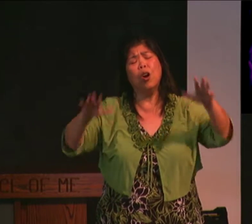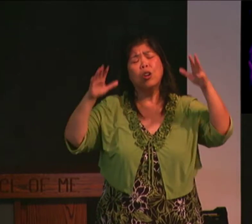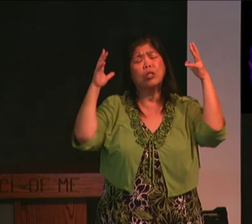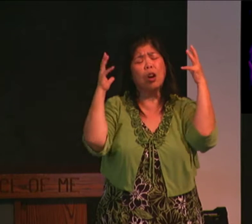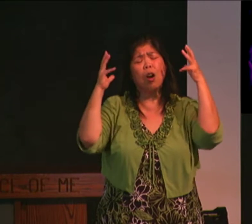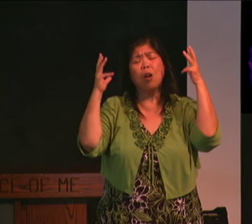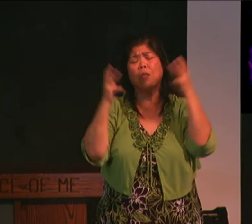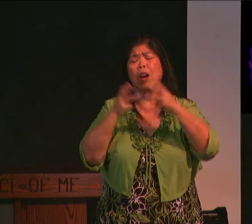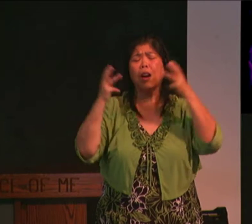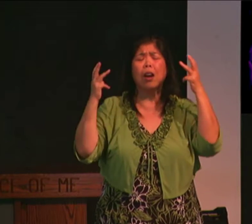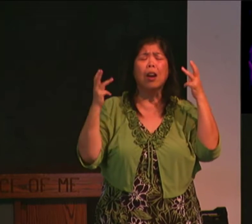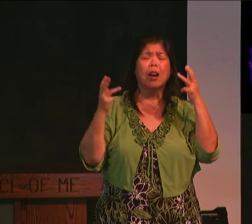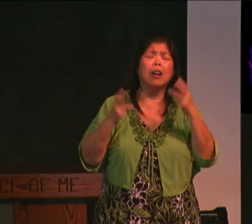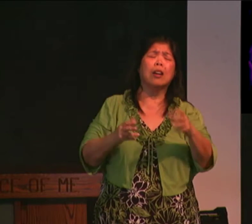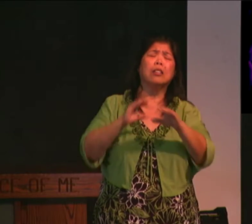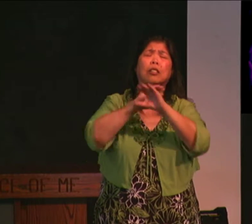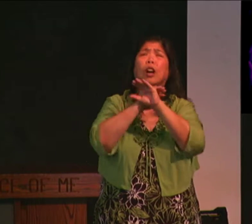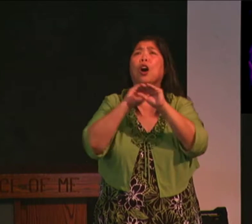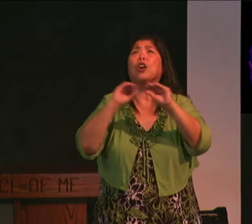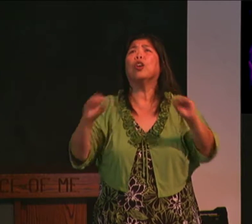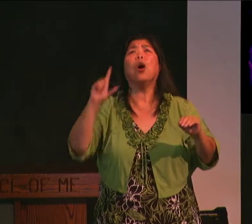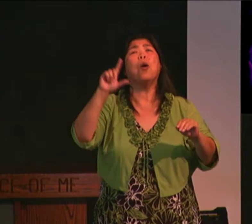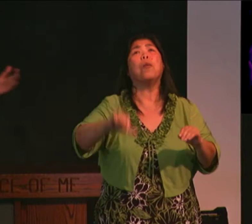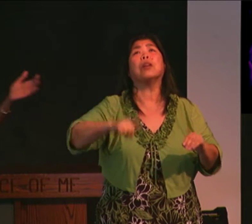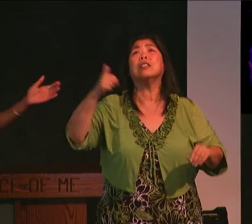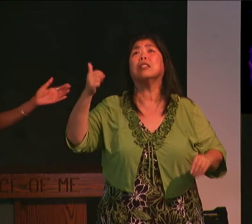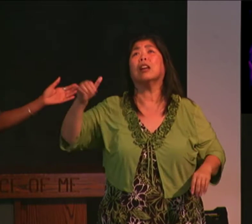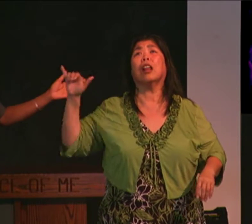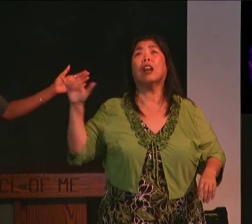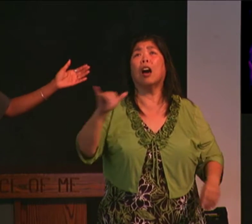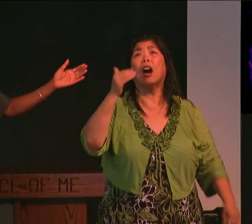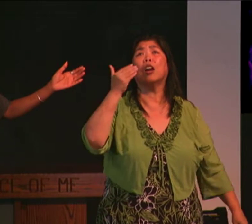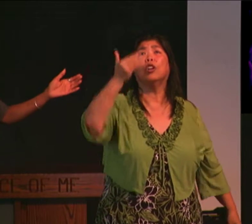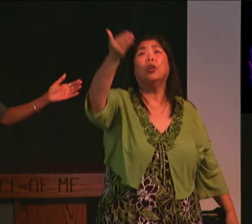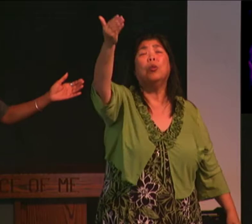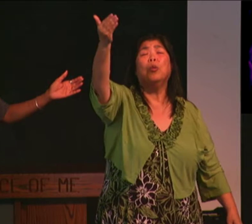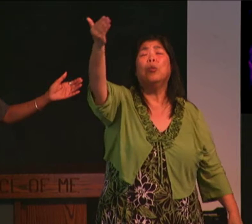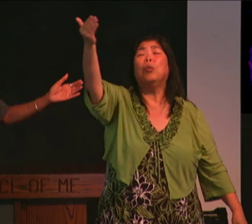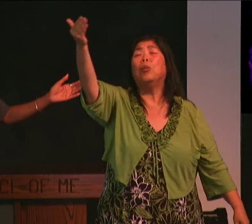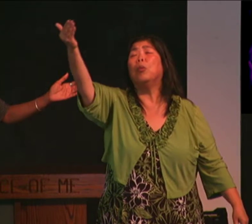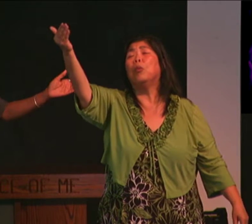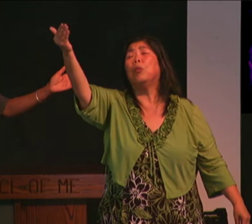miracles so great. There is no one else like you.